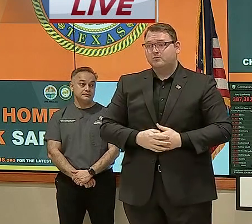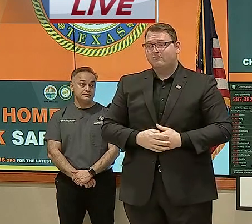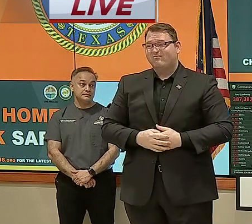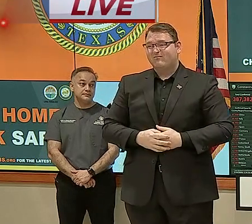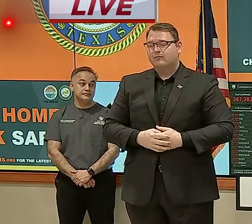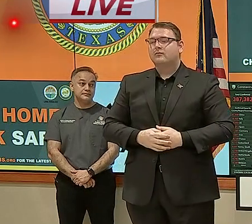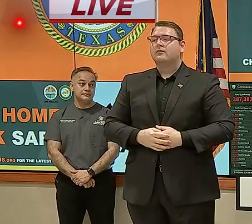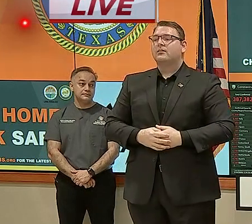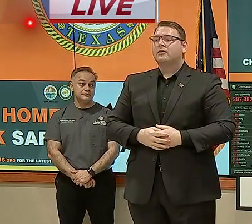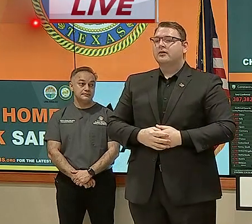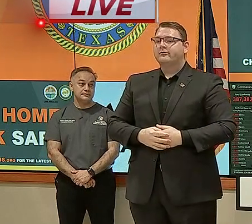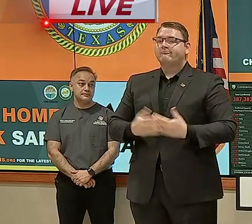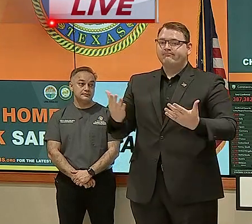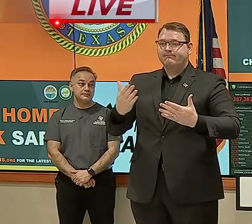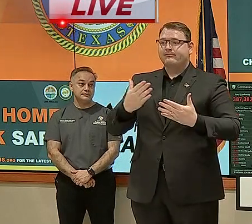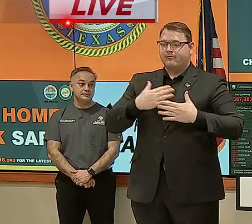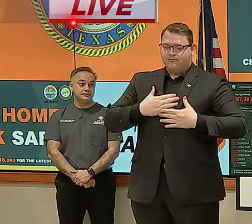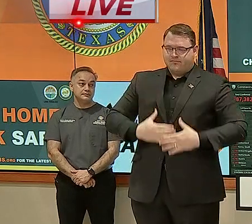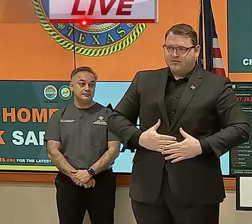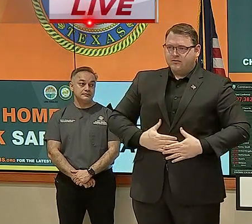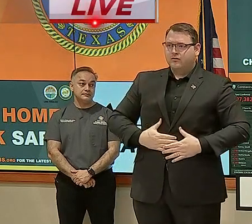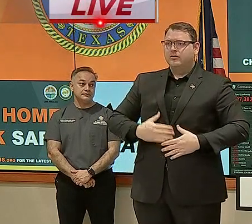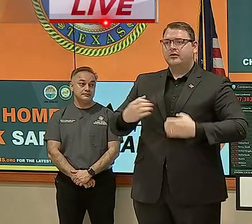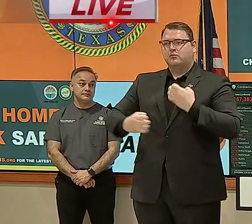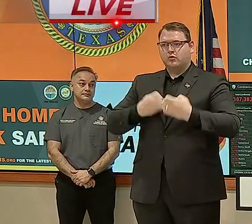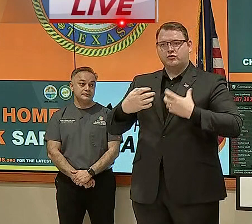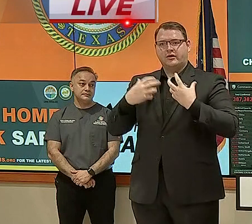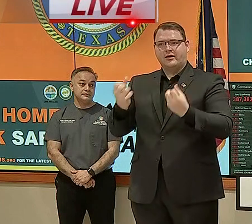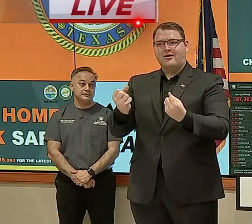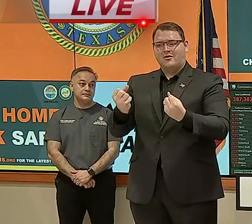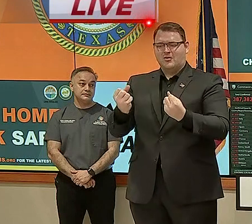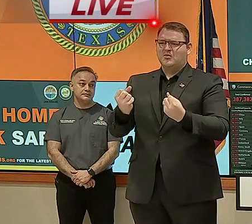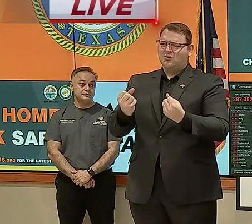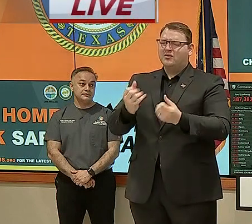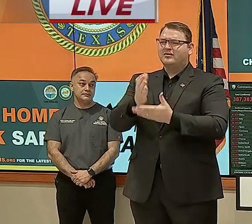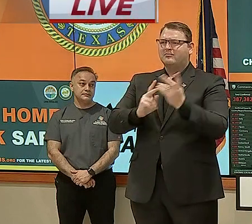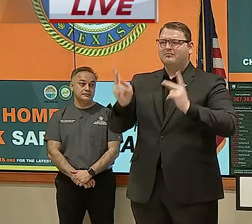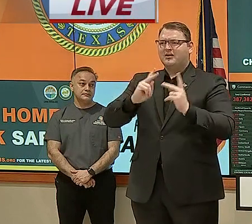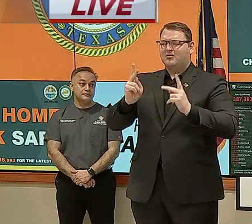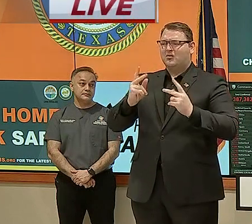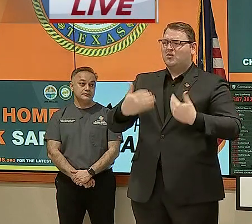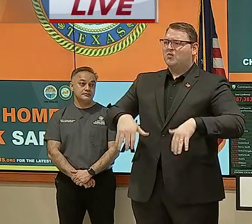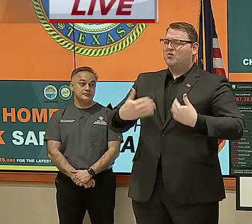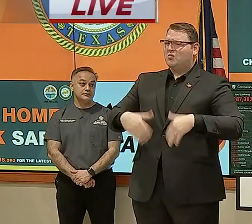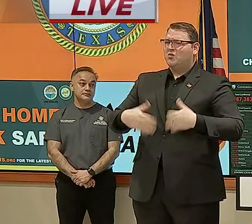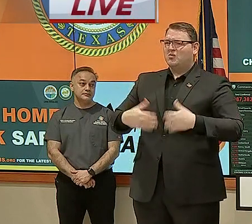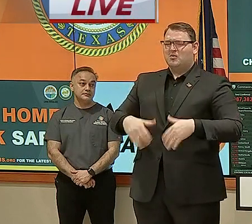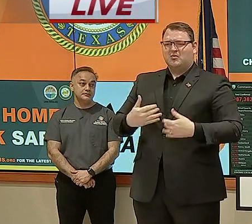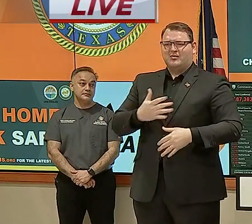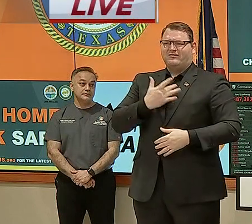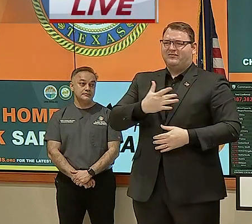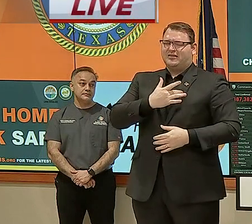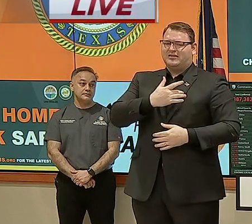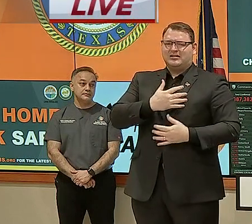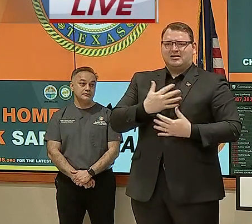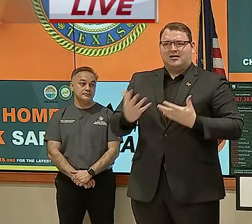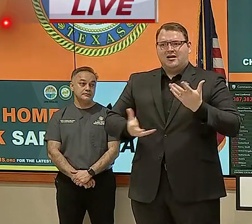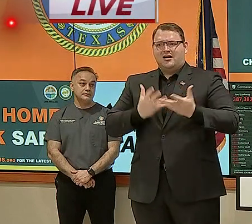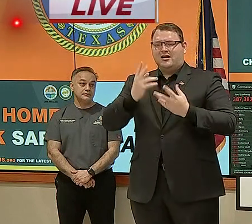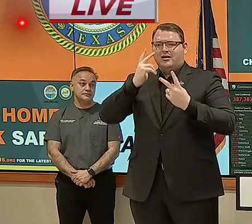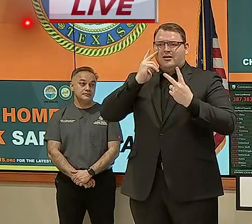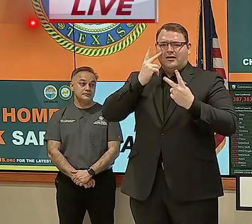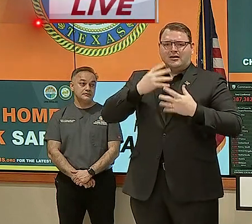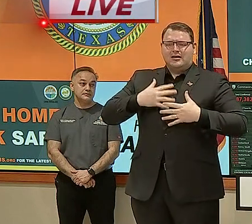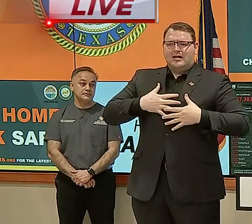out, you know, the exception we are making for faith leaders to be able to minister one-on-one. On harrishealth.org, folks can